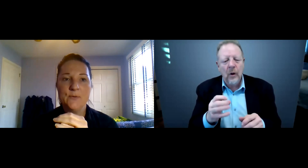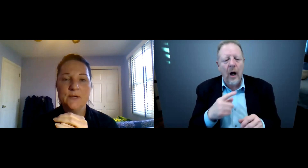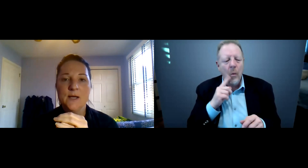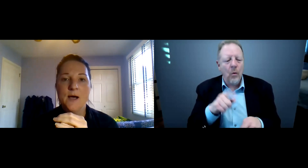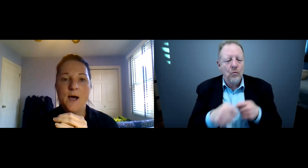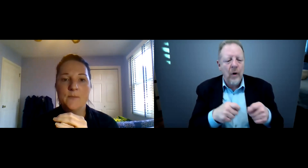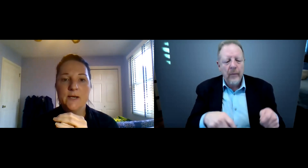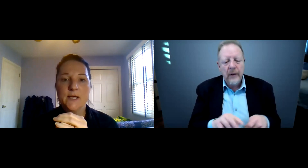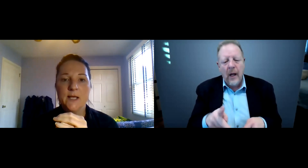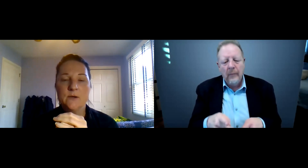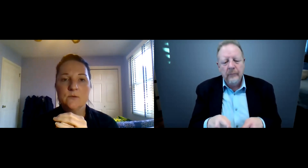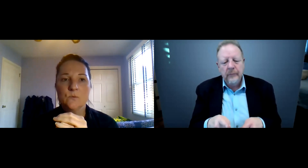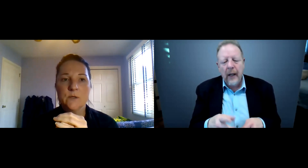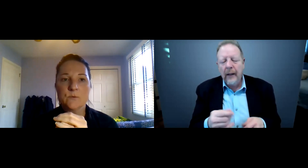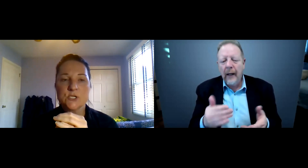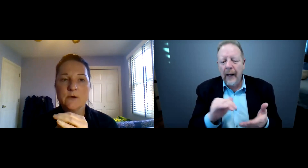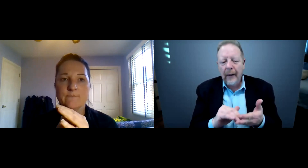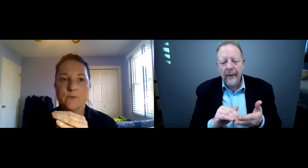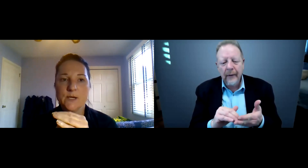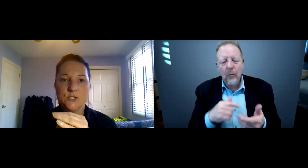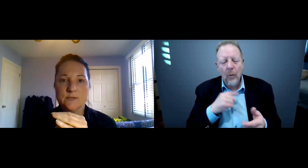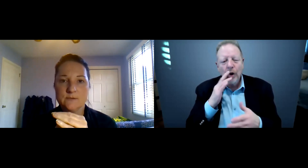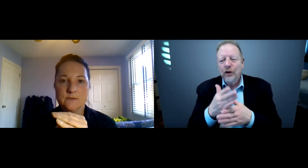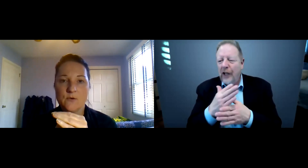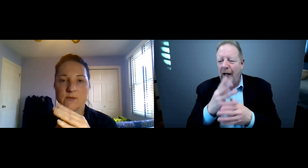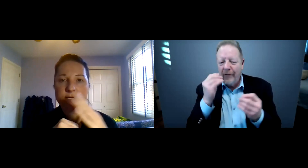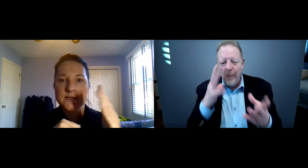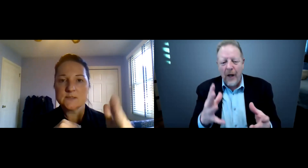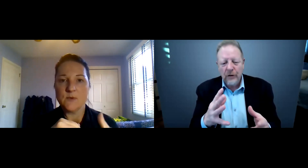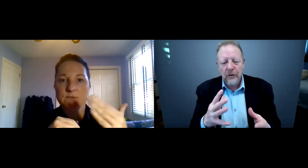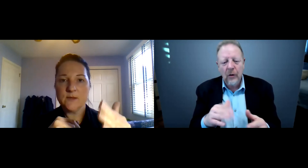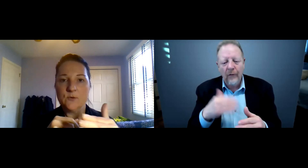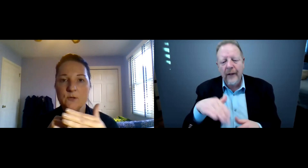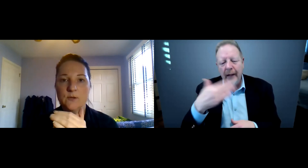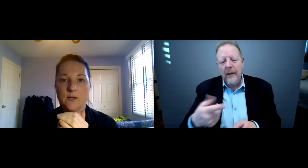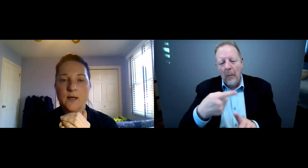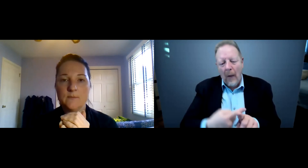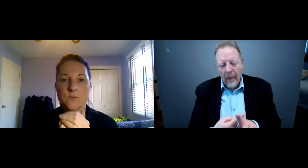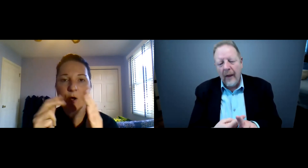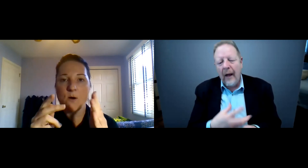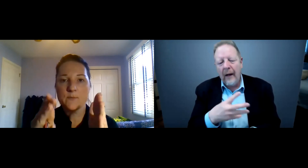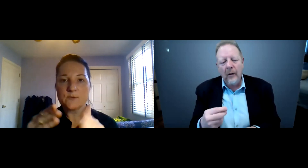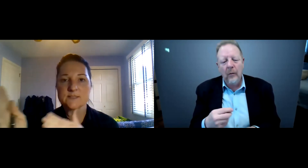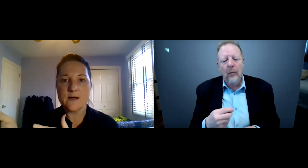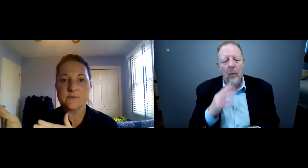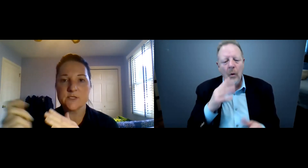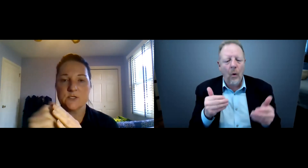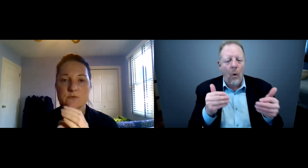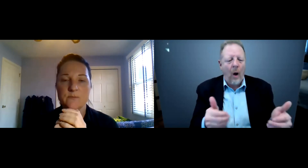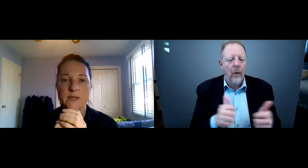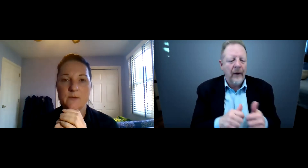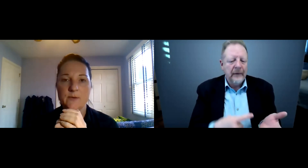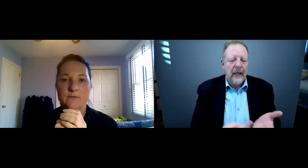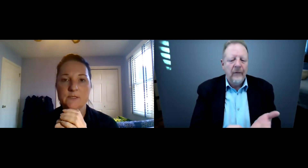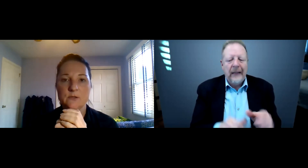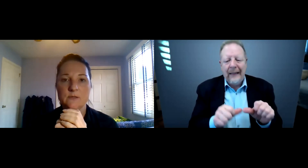wrap it up. And again, we will share information over the next month and we'll go on with this